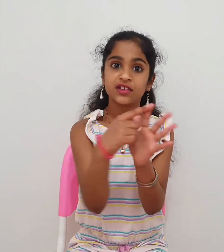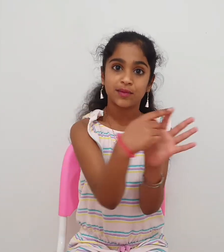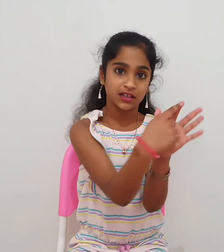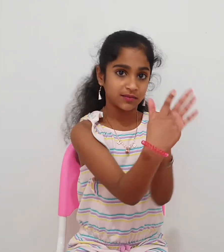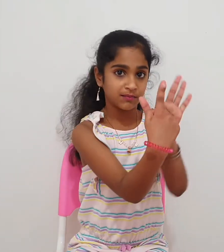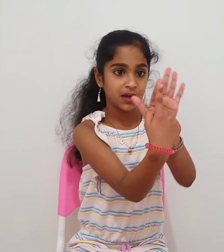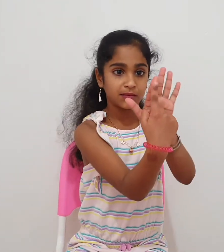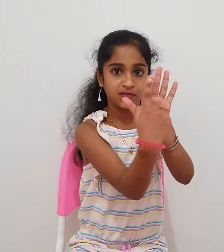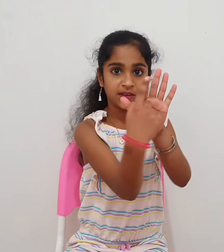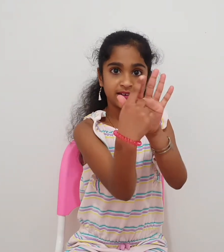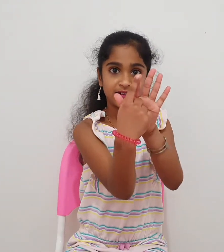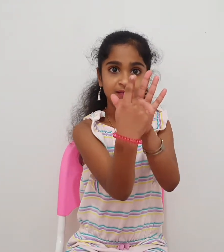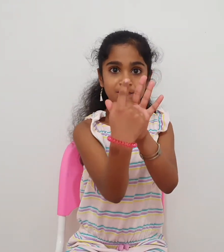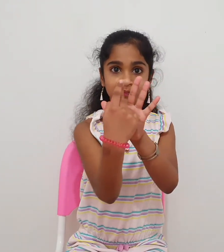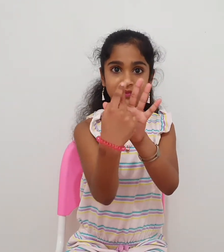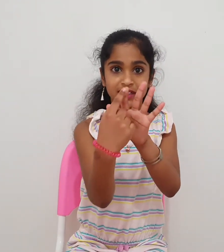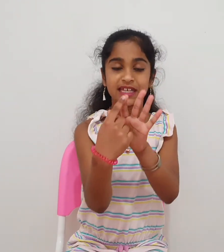mummy finger E